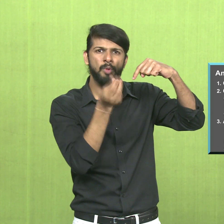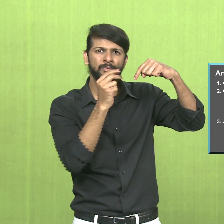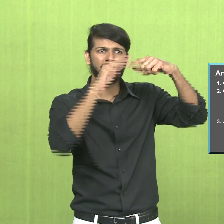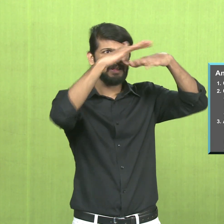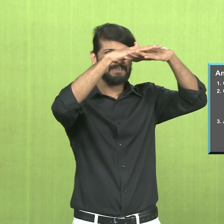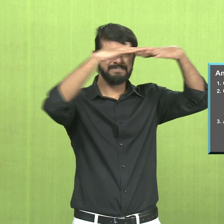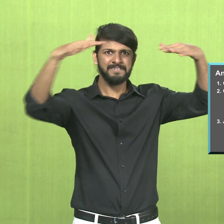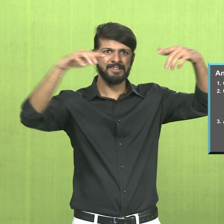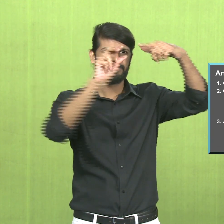grapevine,